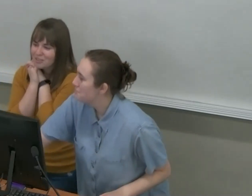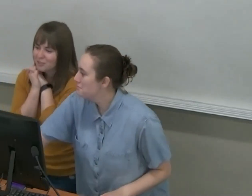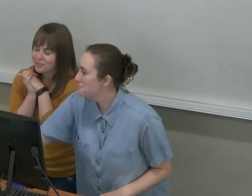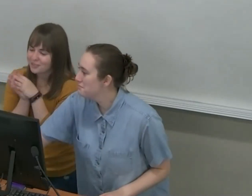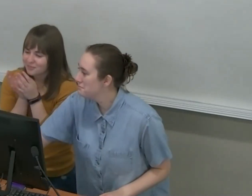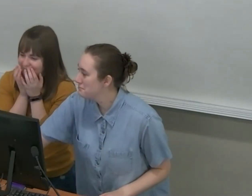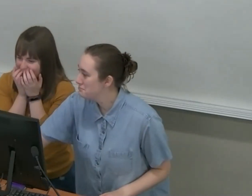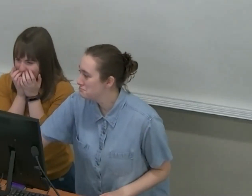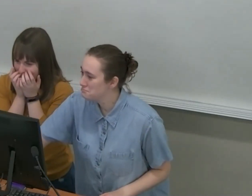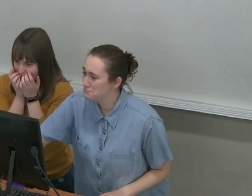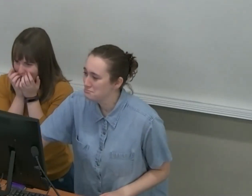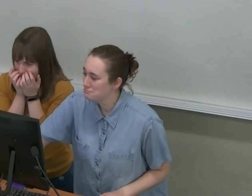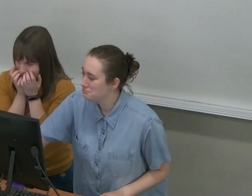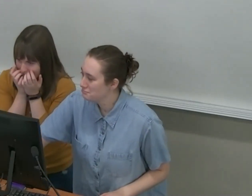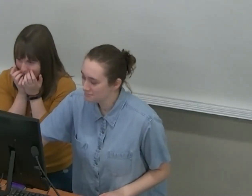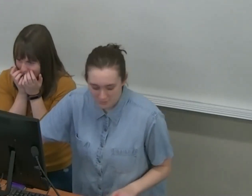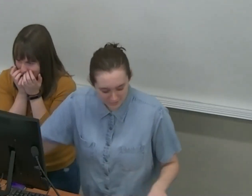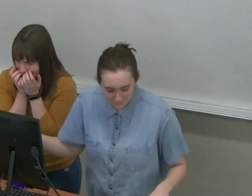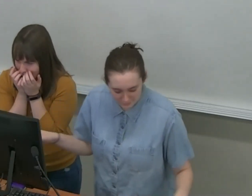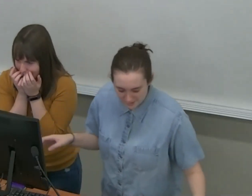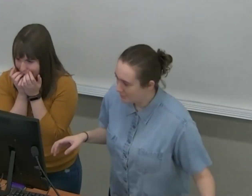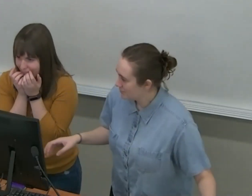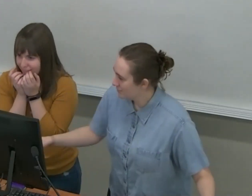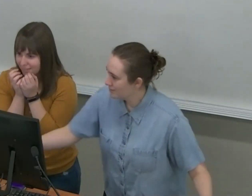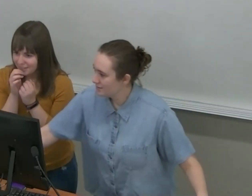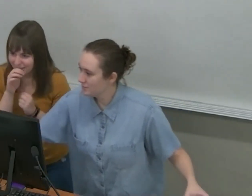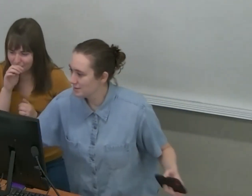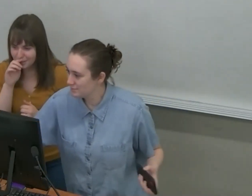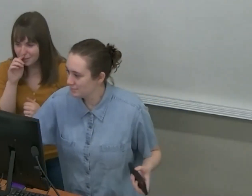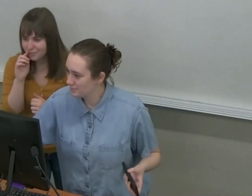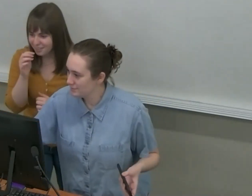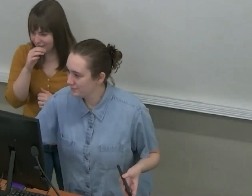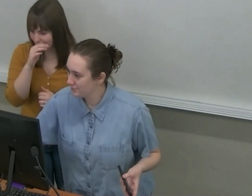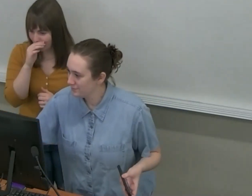She learned something. Thank you, Stephanie. hold on. I want to take a picture of this. I'm gonna stop. Stephanie.